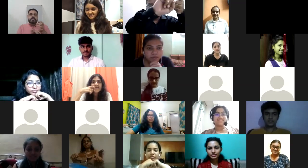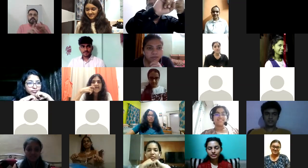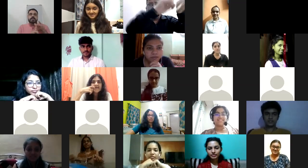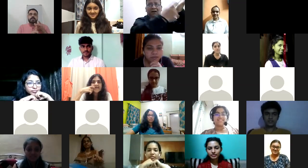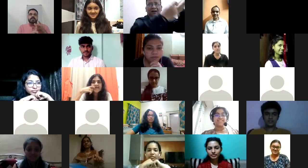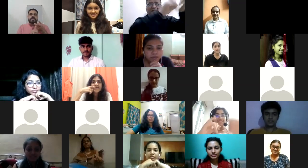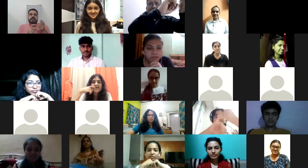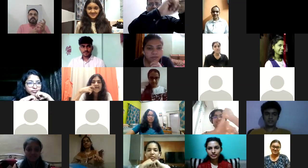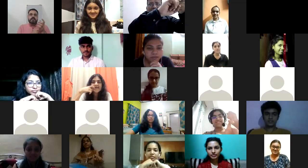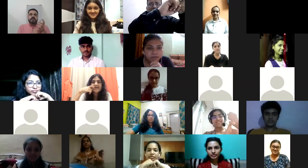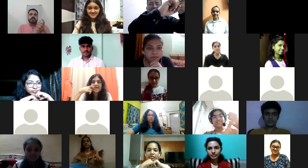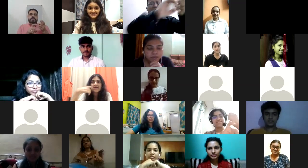S-E.